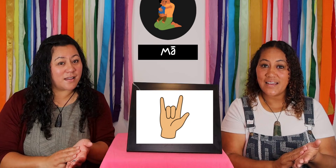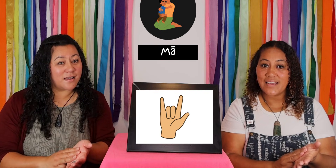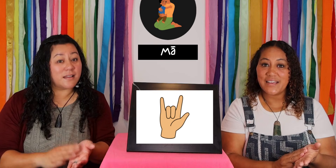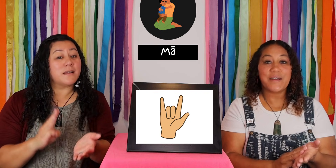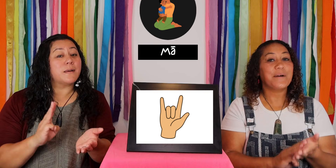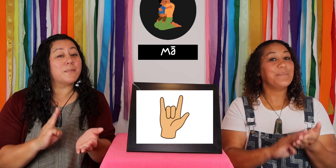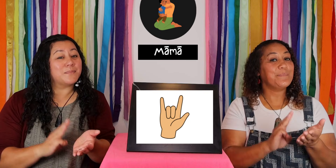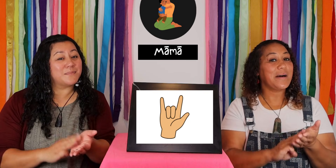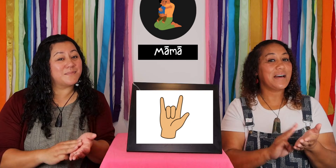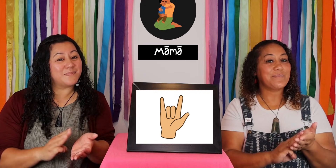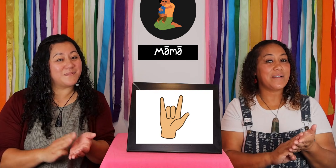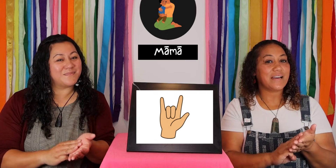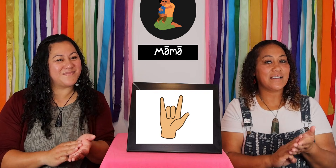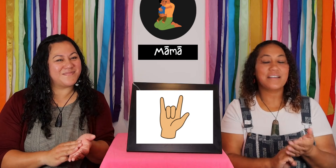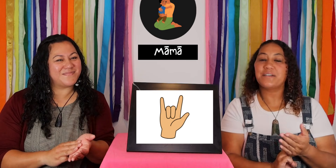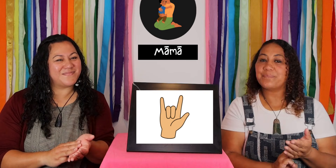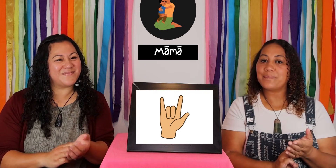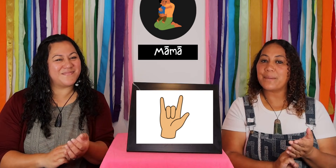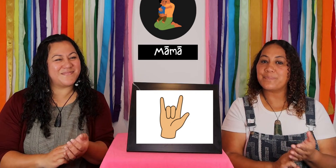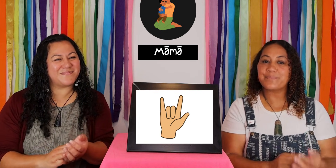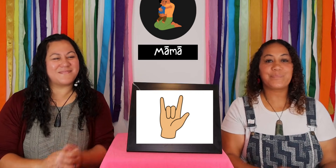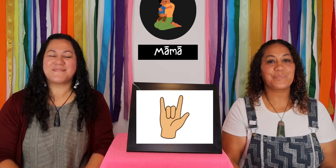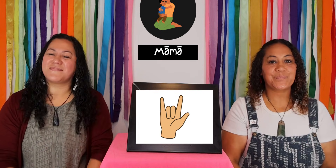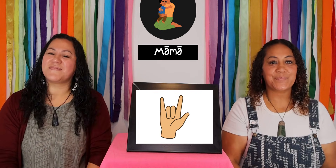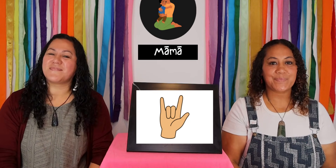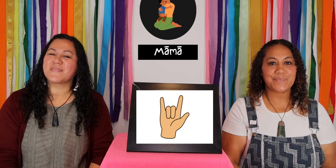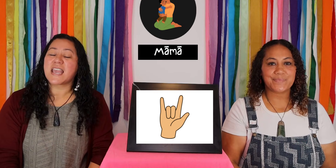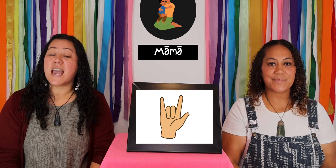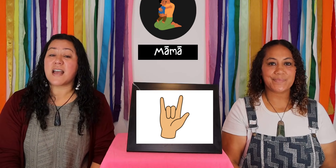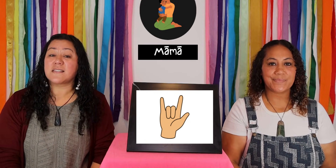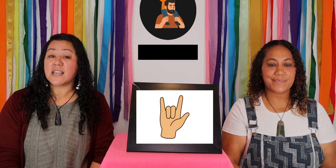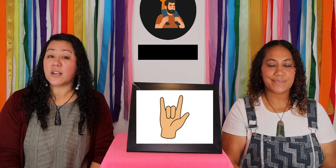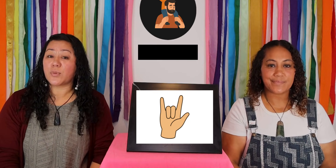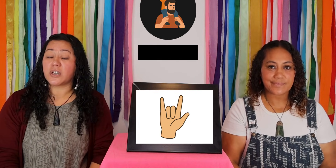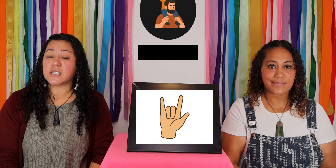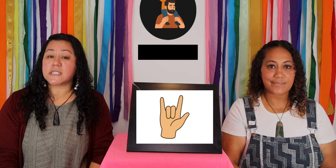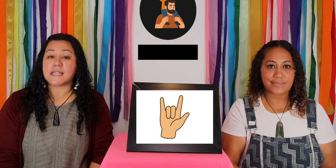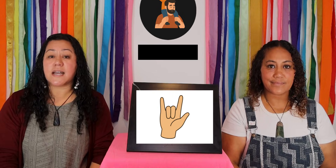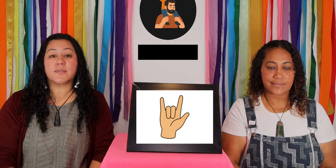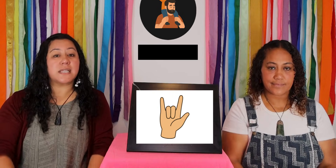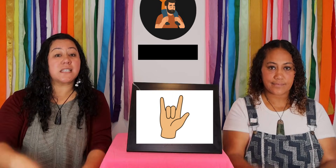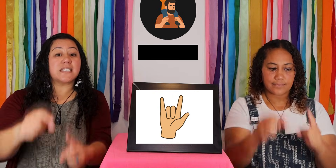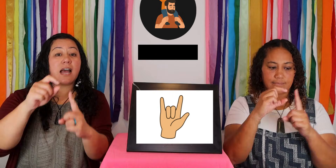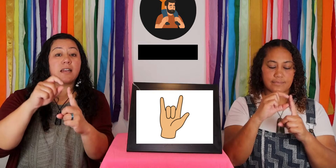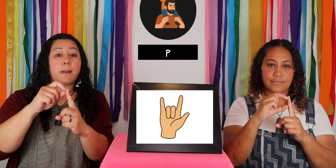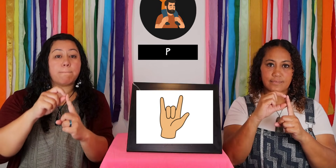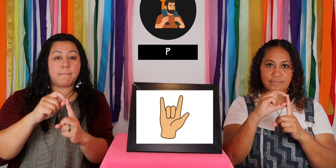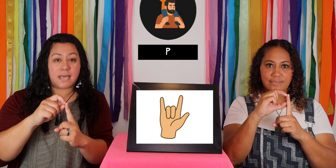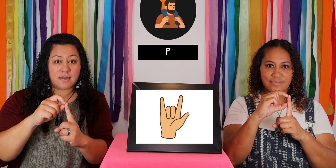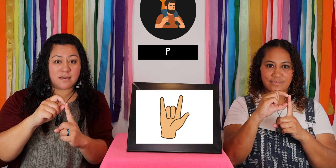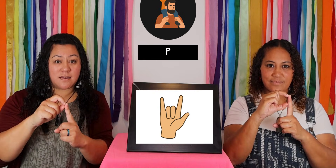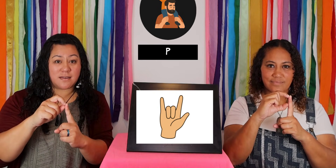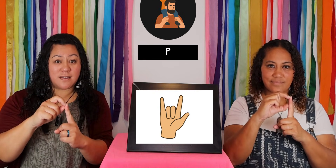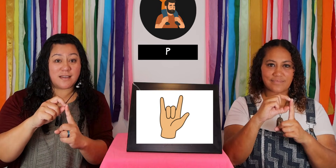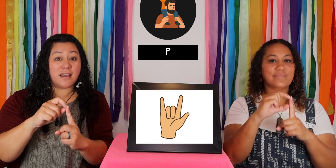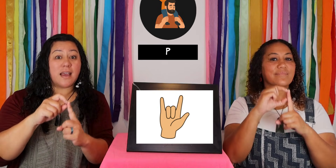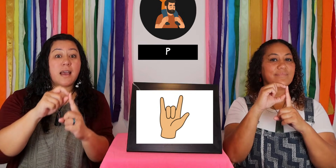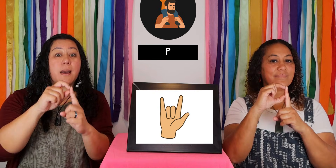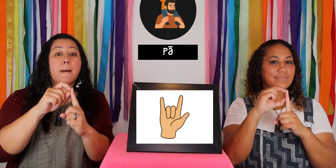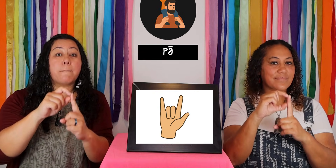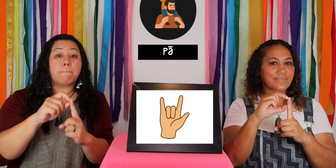Ma, Mama, Mum. Our second word starts with the sound P,